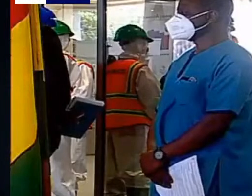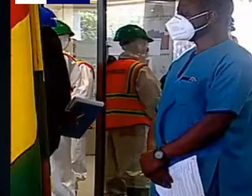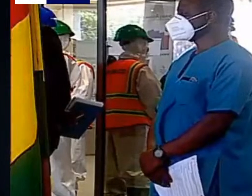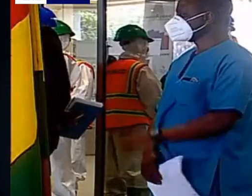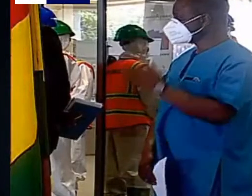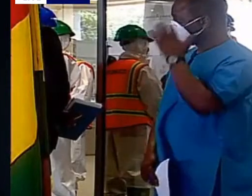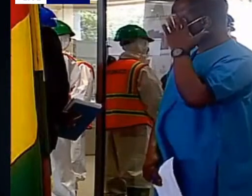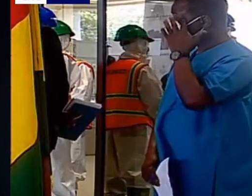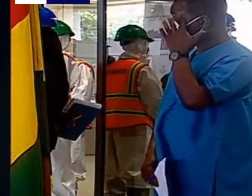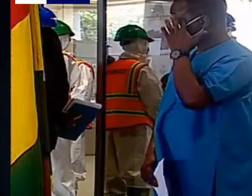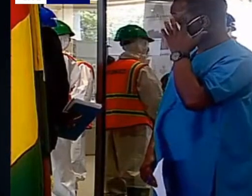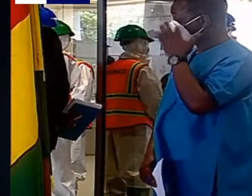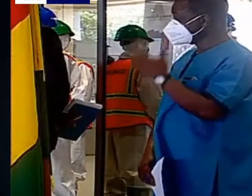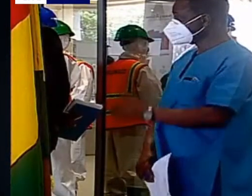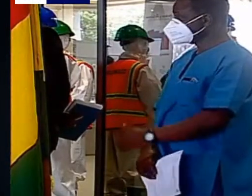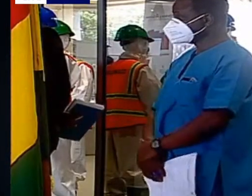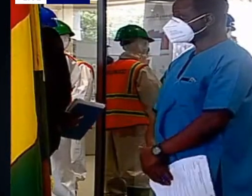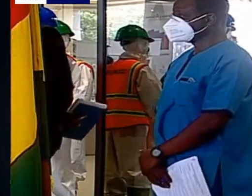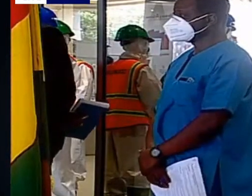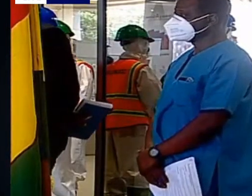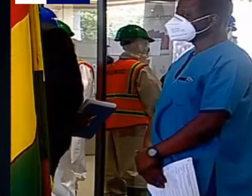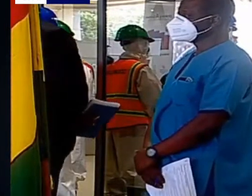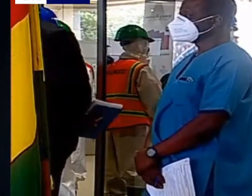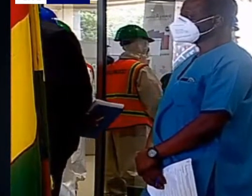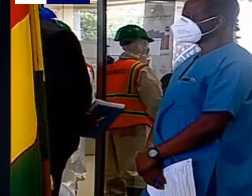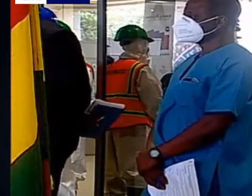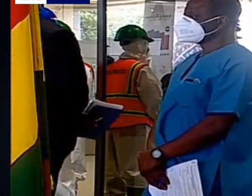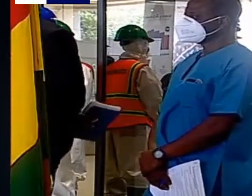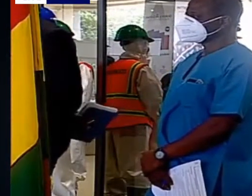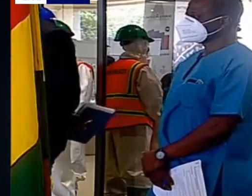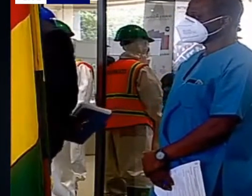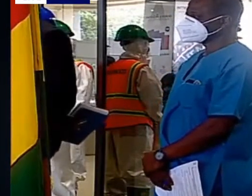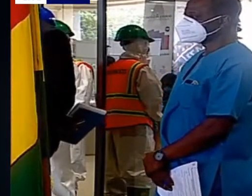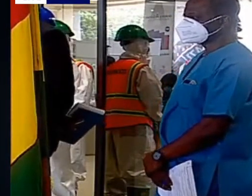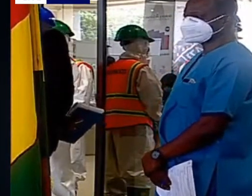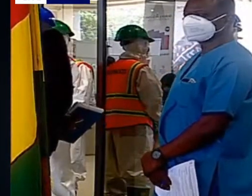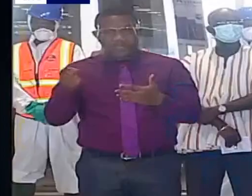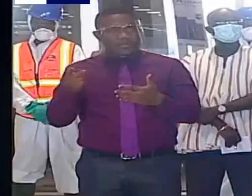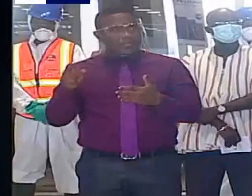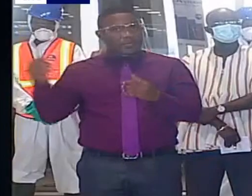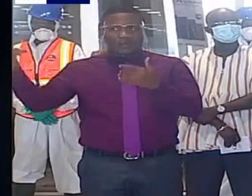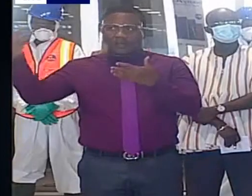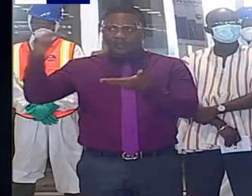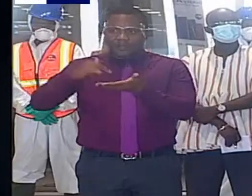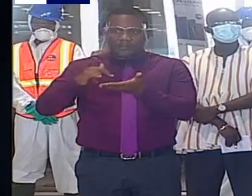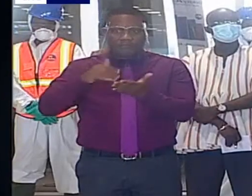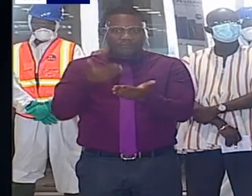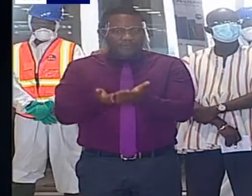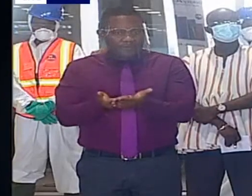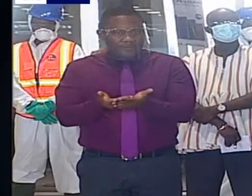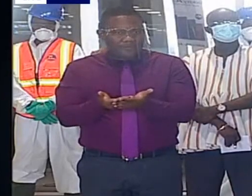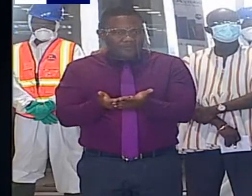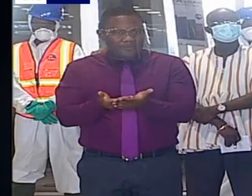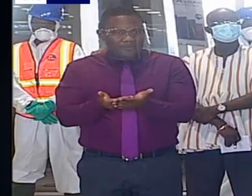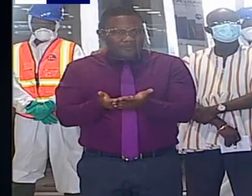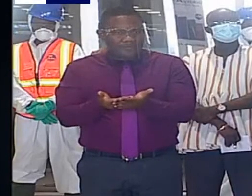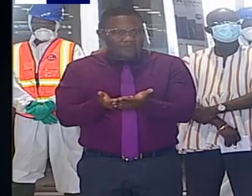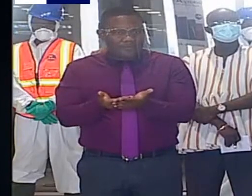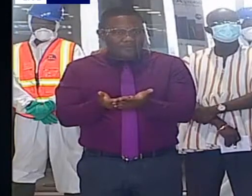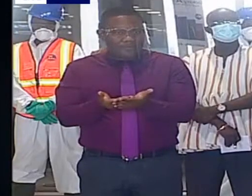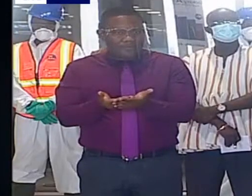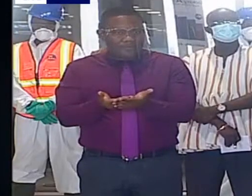challenge was to put in place a solution that could offer the convenience that I discussed before. That is, people should get